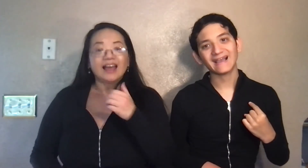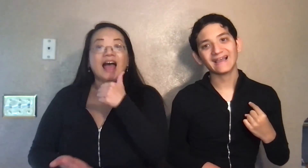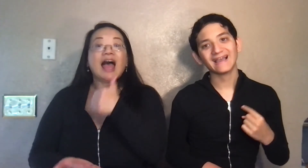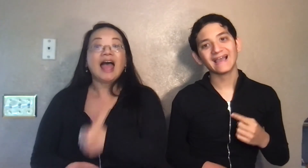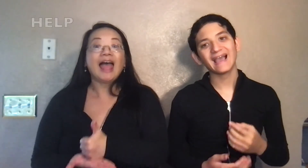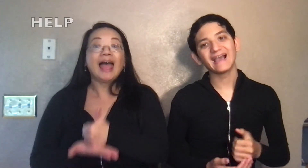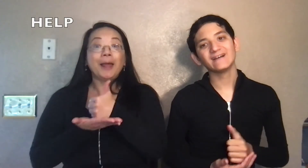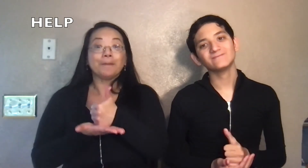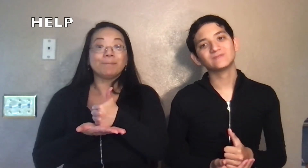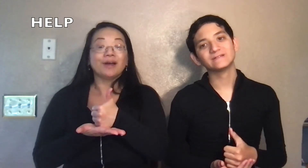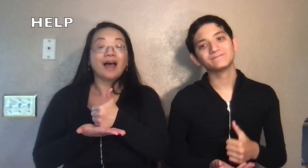Help.